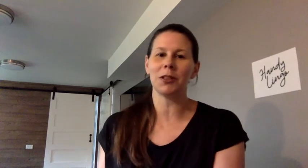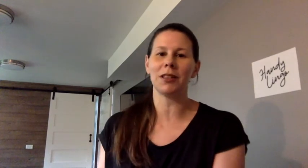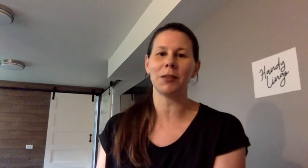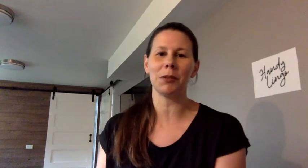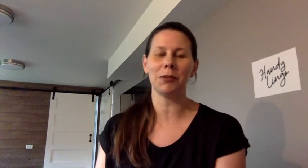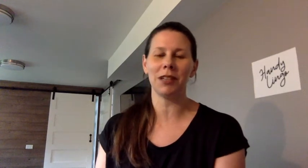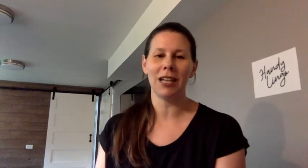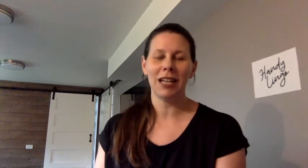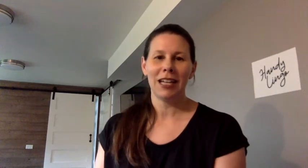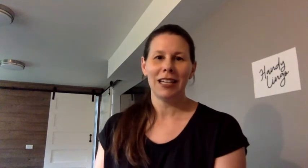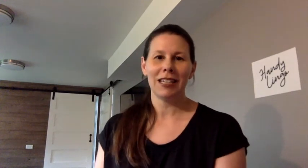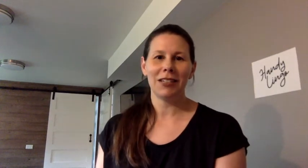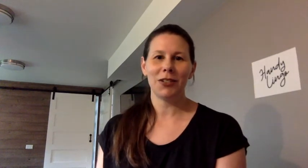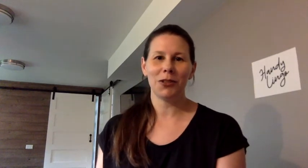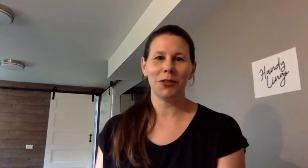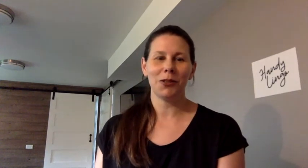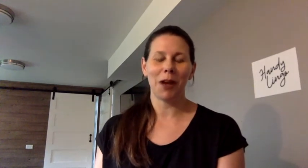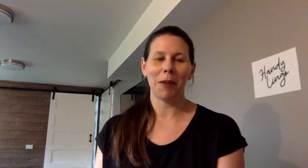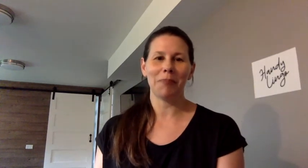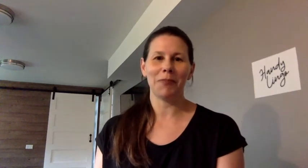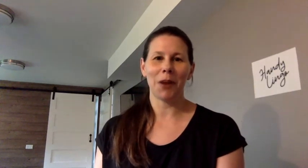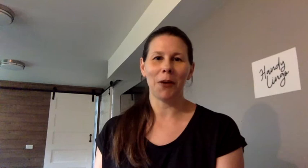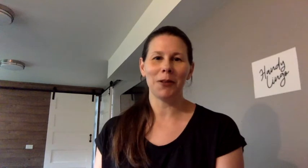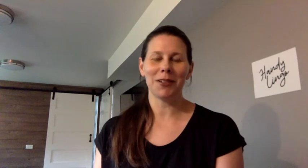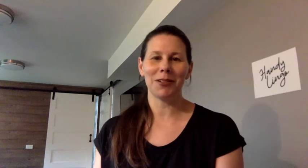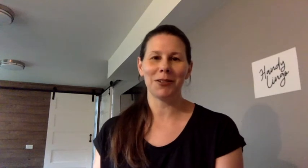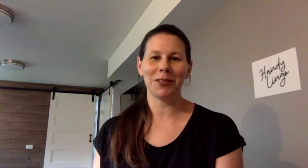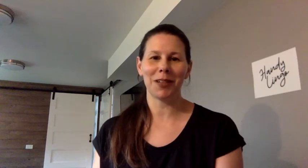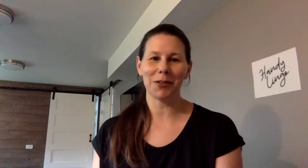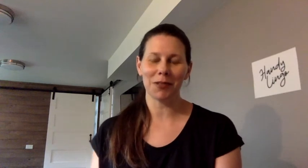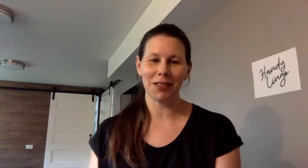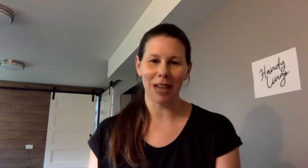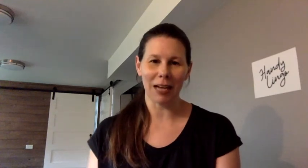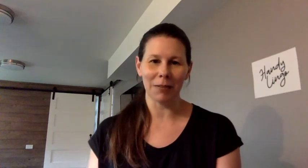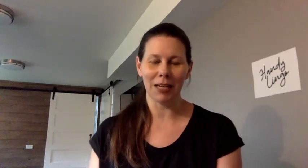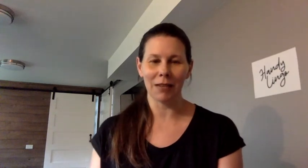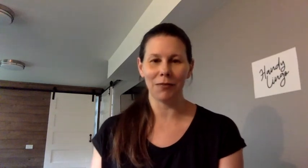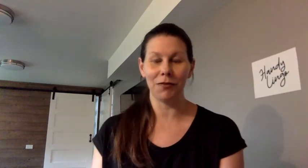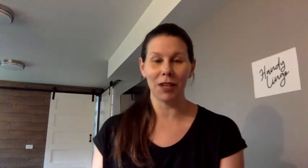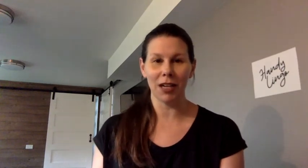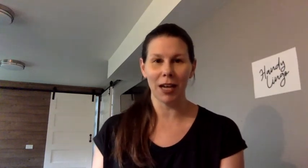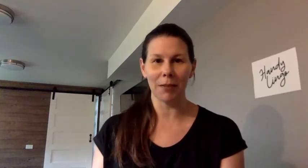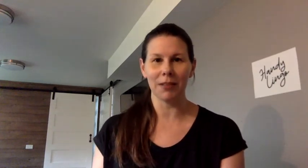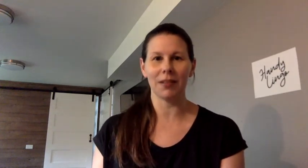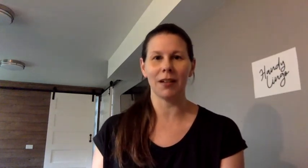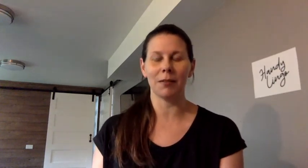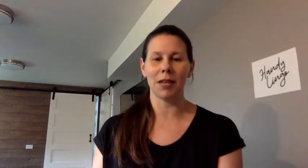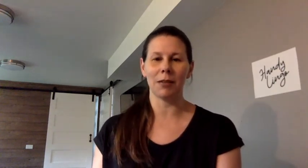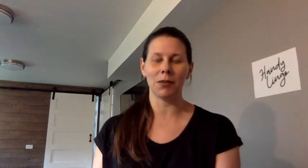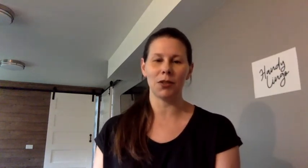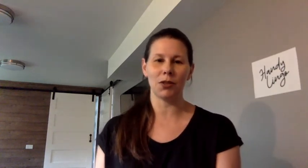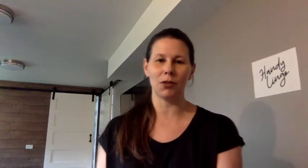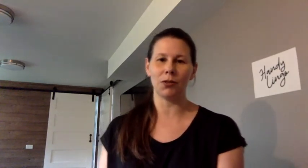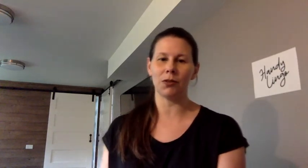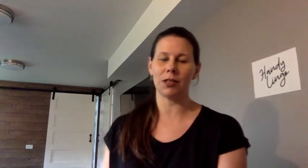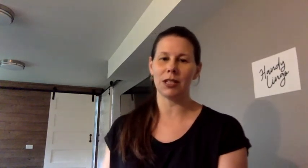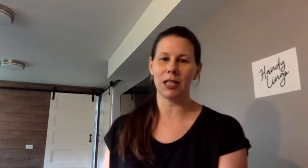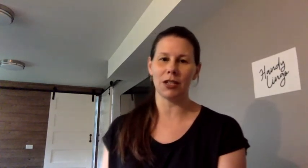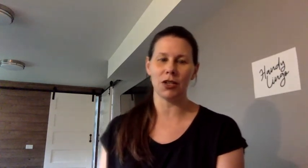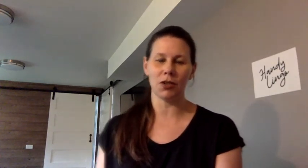thing we would need to know to schedule a time. And I'm very happy to set up times to teach